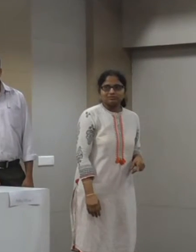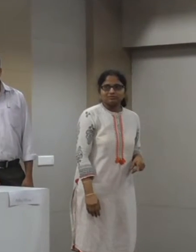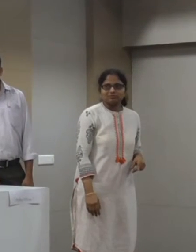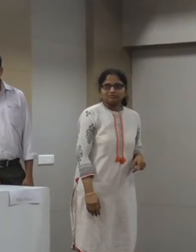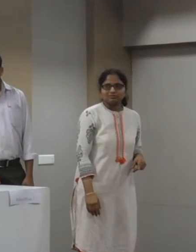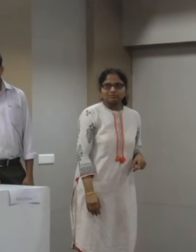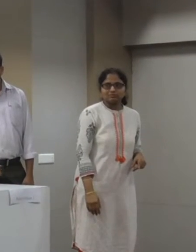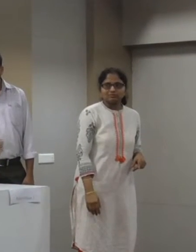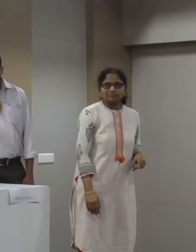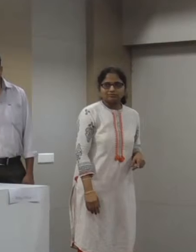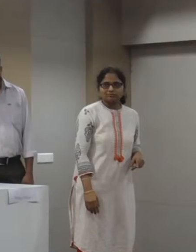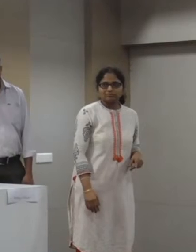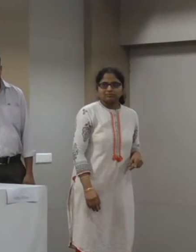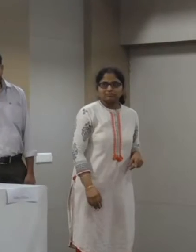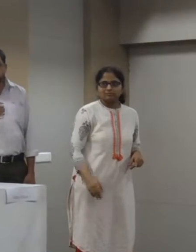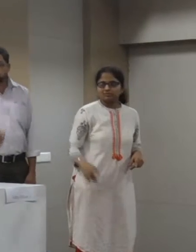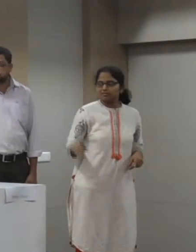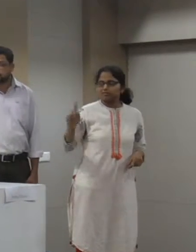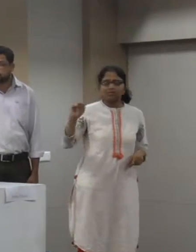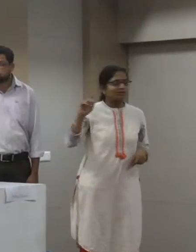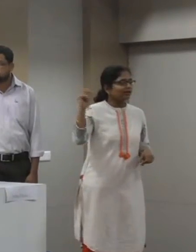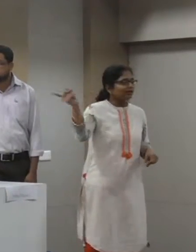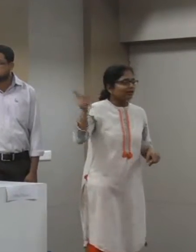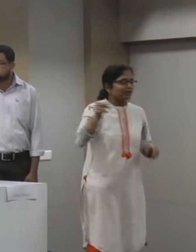He will mark your finger,